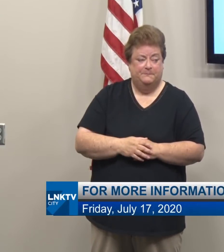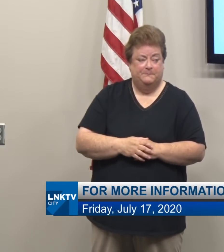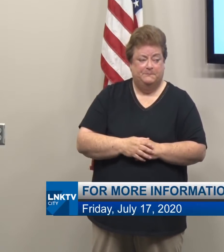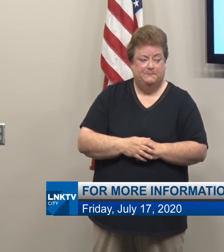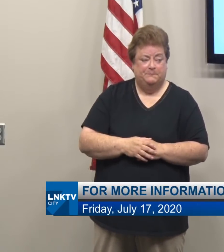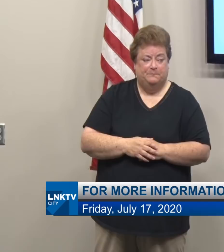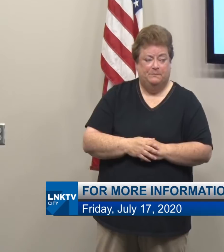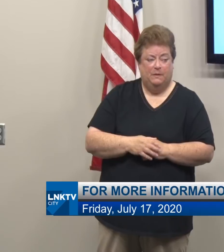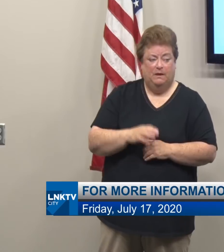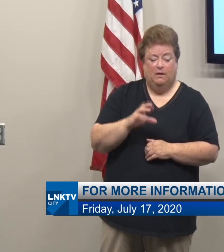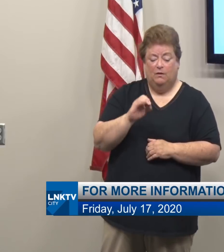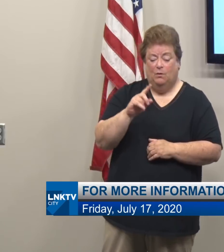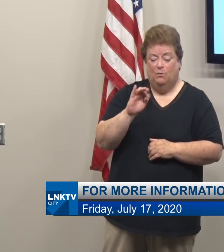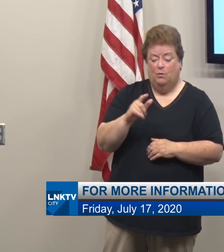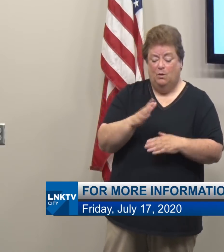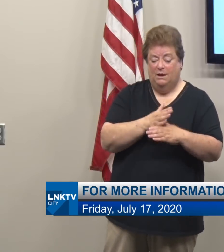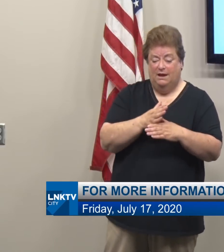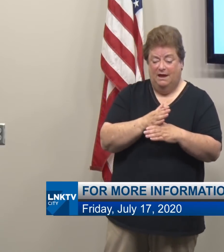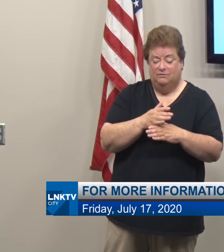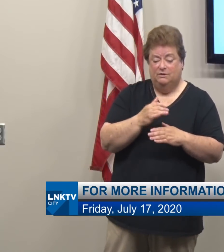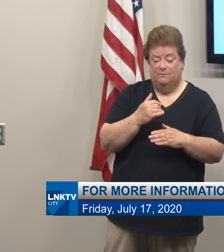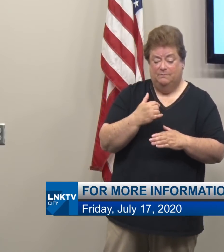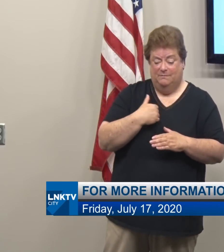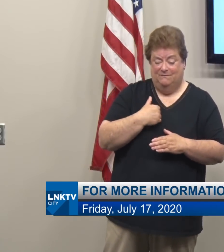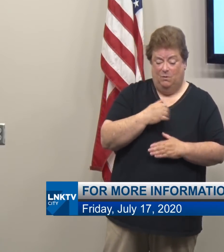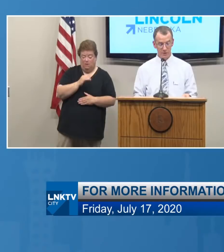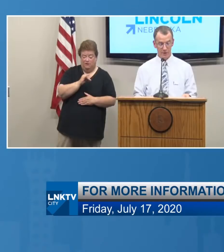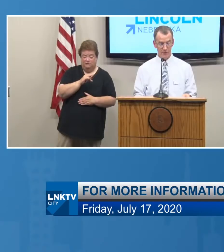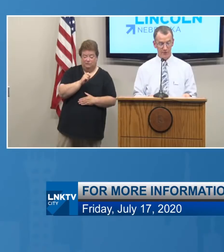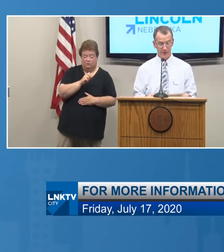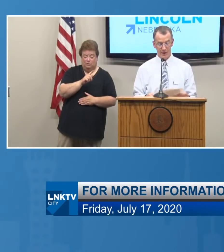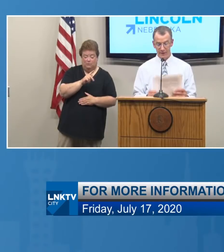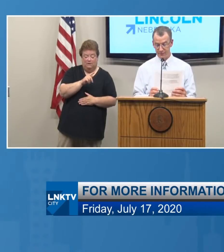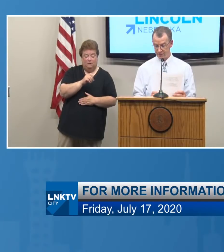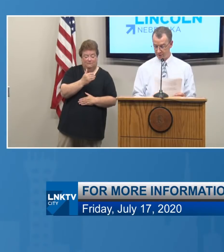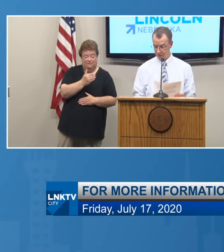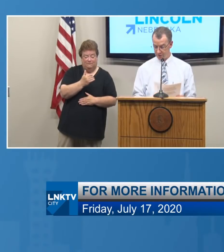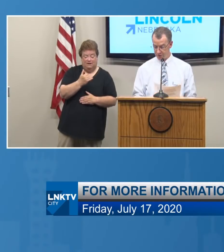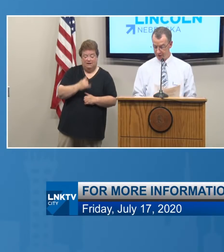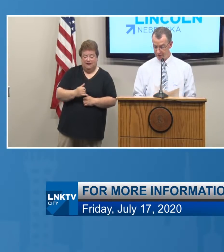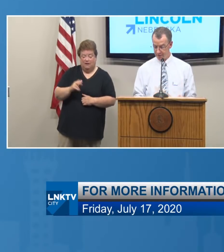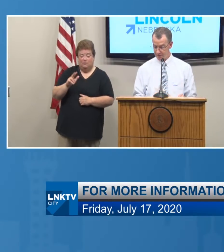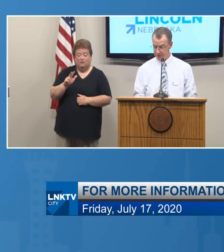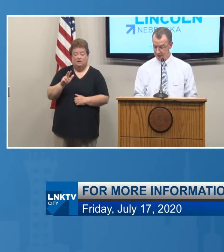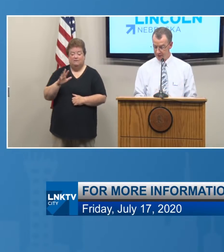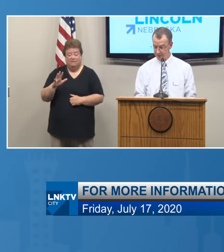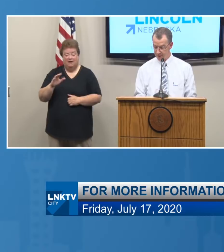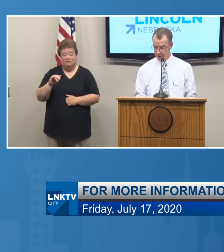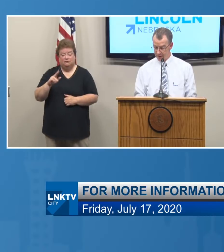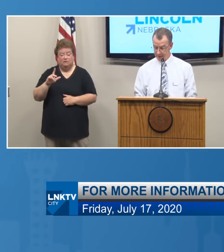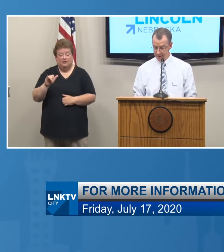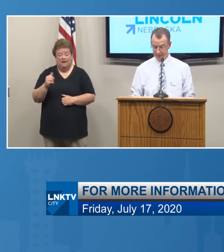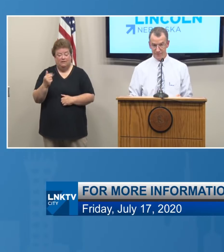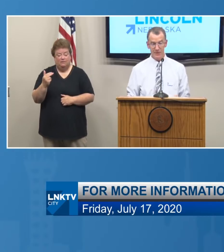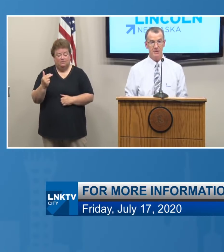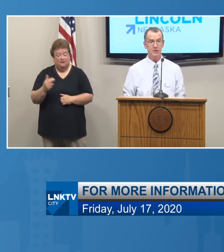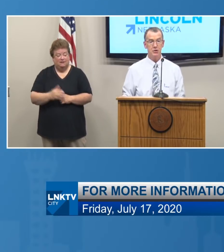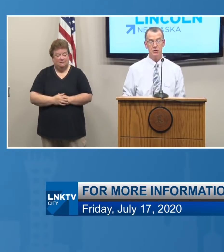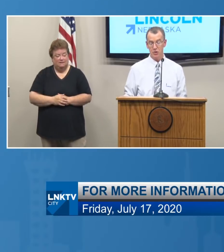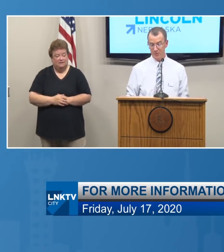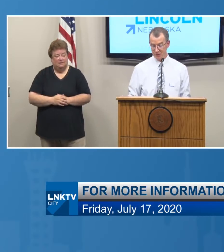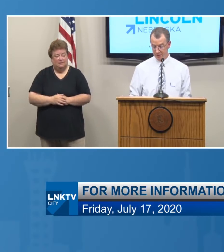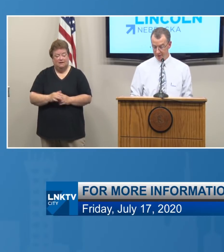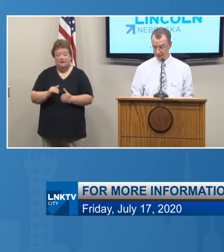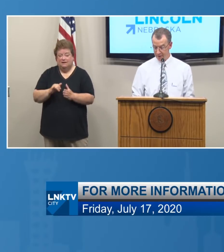7-day rolling average has increased from 15 on June 23rd to 35 on July 13th. This